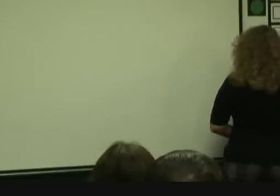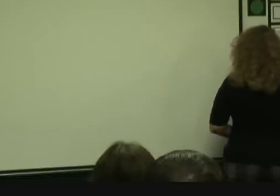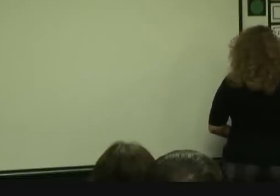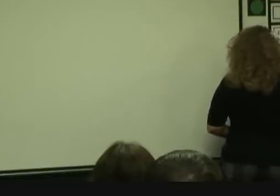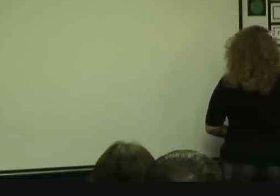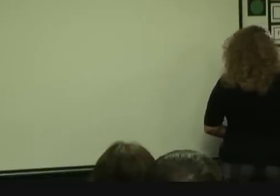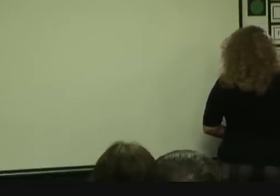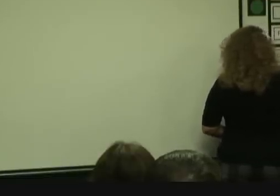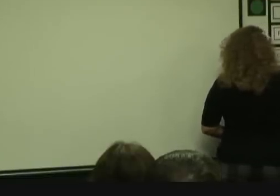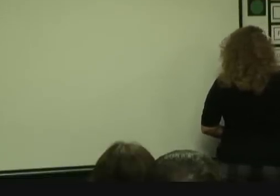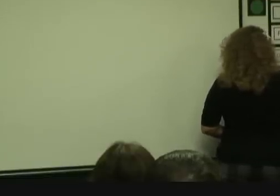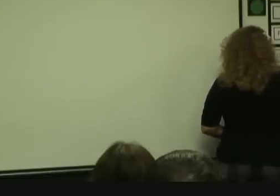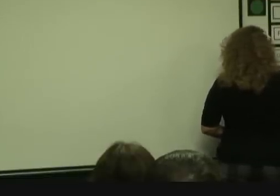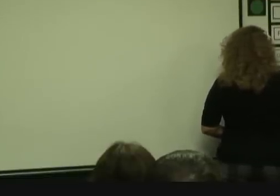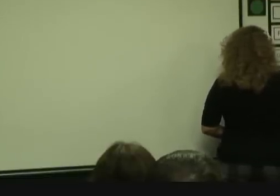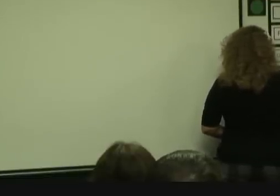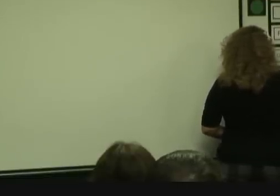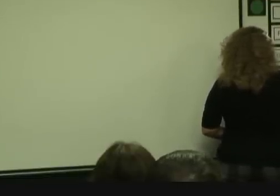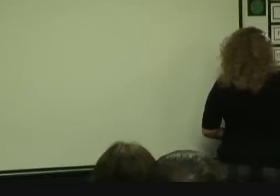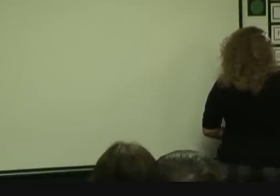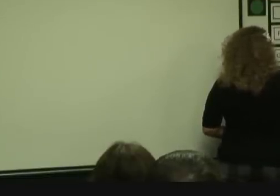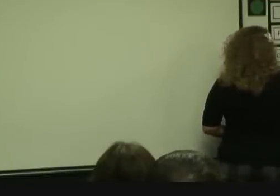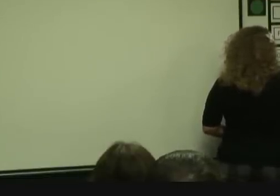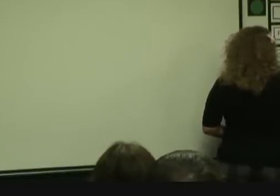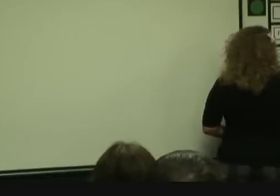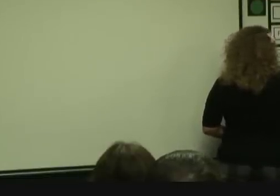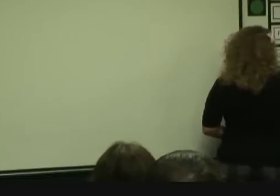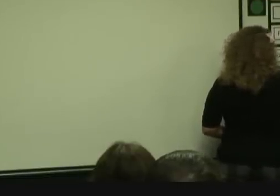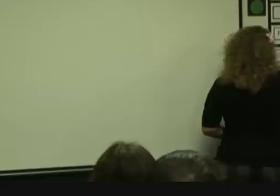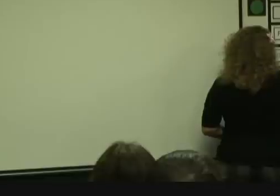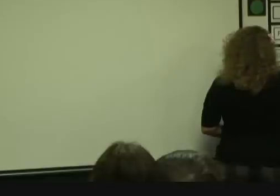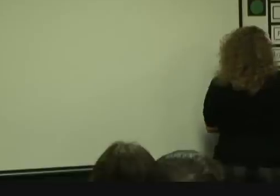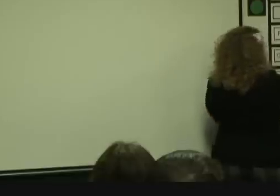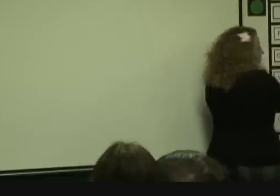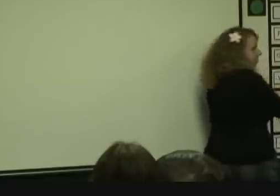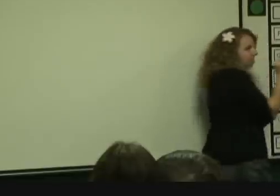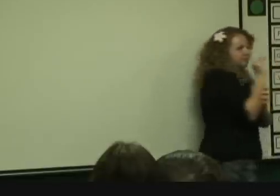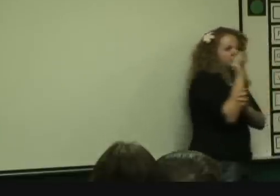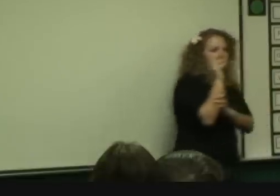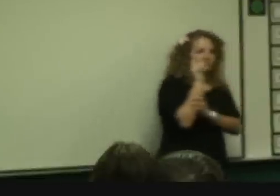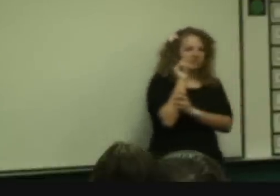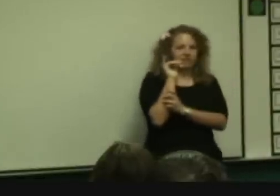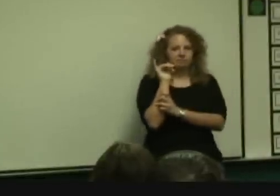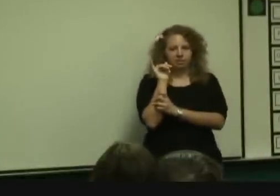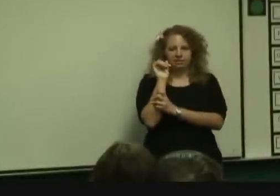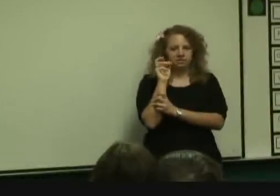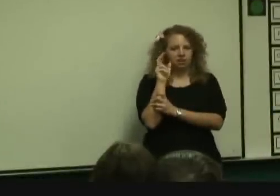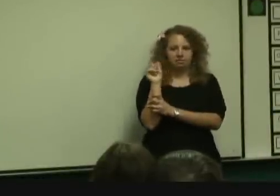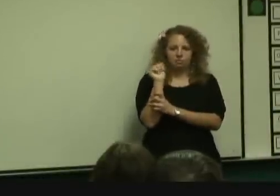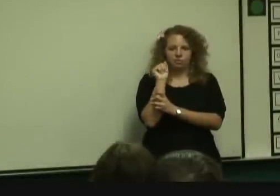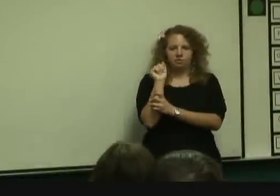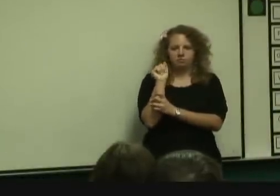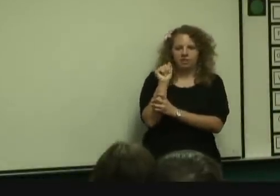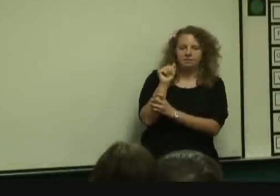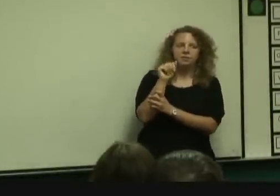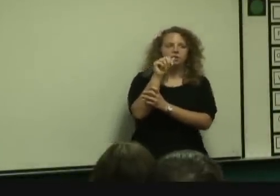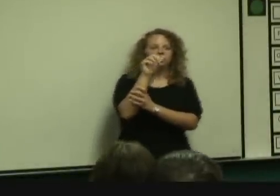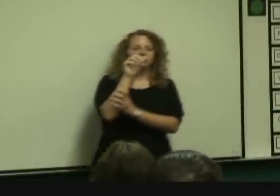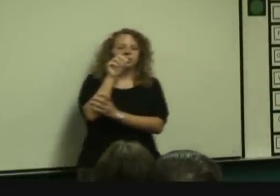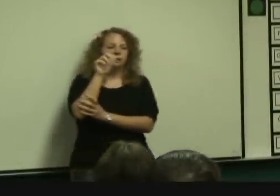G-R-A, and you're going to go M-M, so you'll just move it over just a little tiny bounce, but the rest of them are going to stay in place and not move around, okay? So with